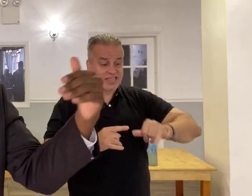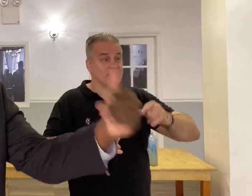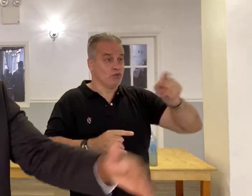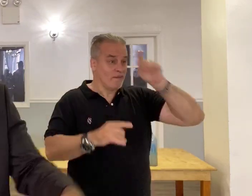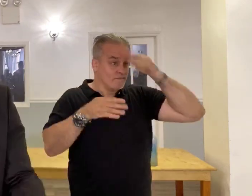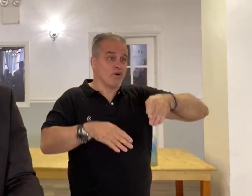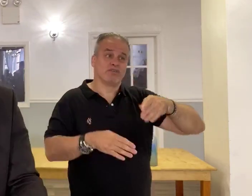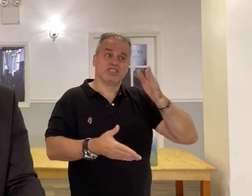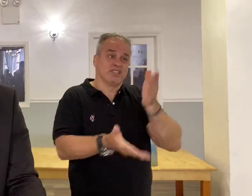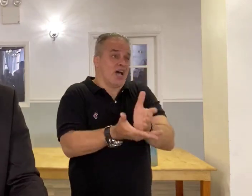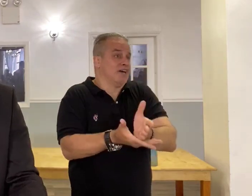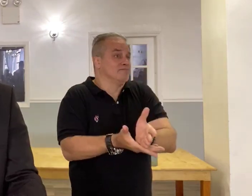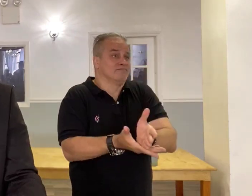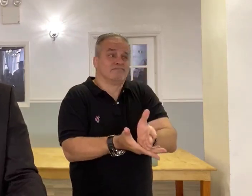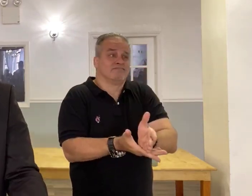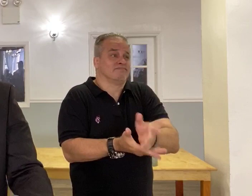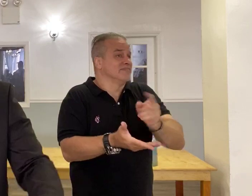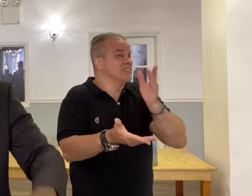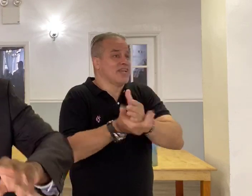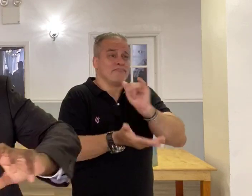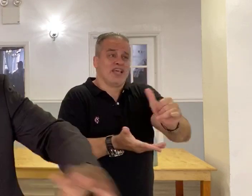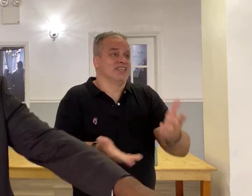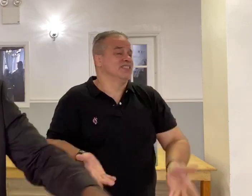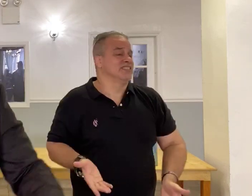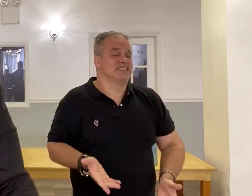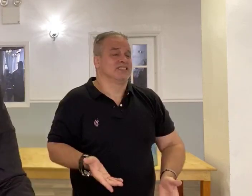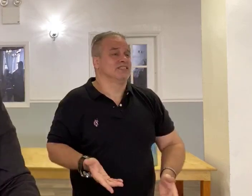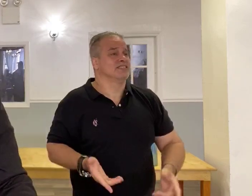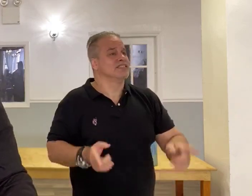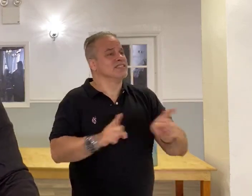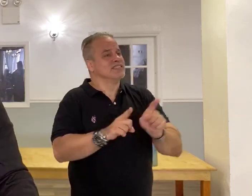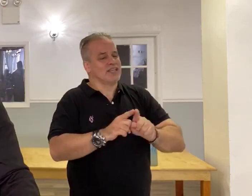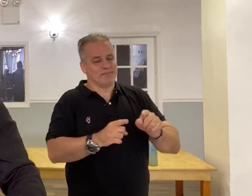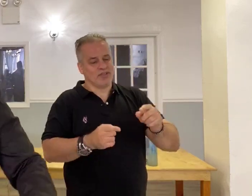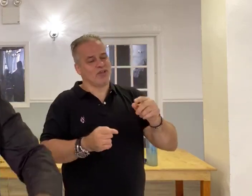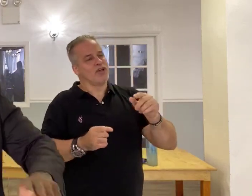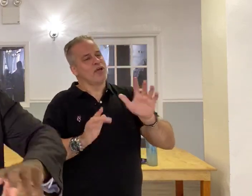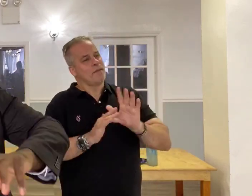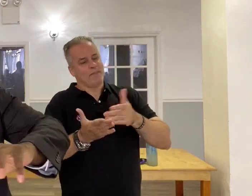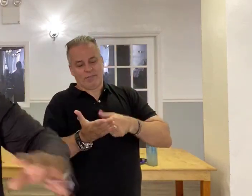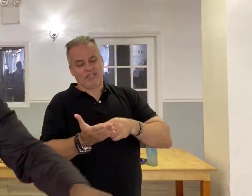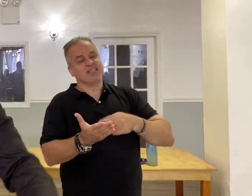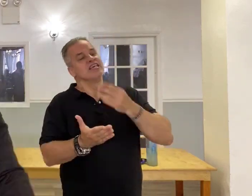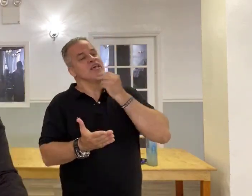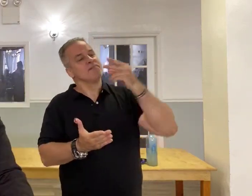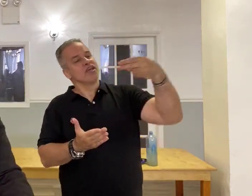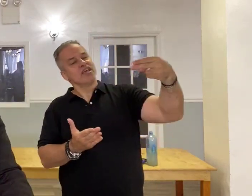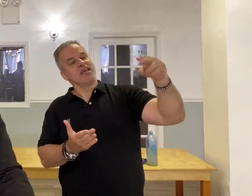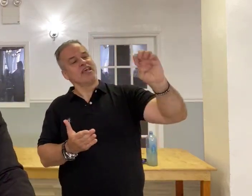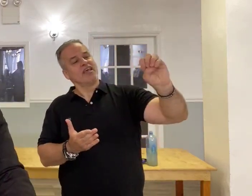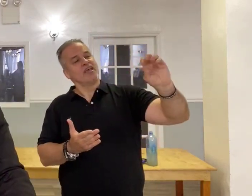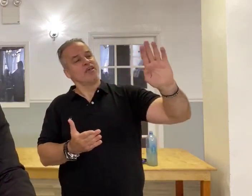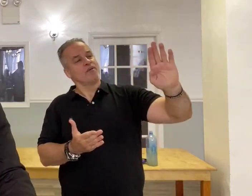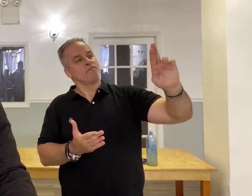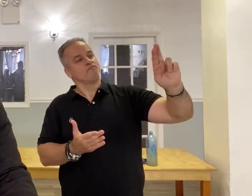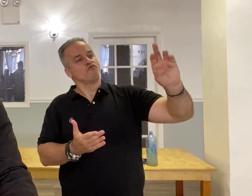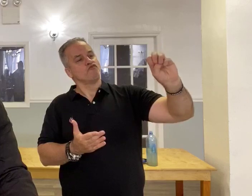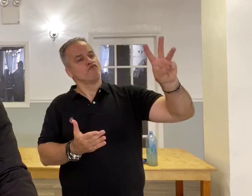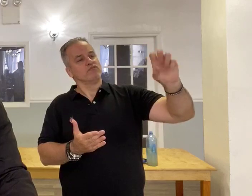"Let us therefore run the race and lay aside the weight that's that does so easily beset